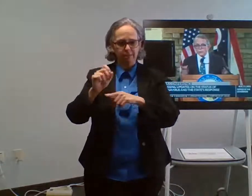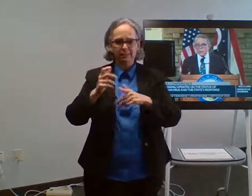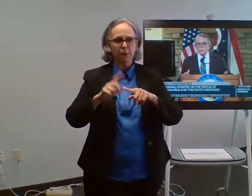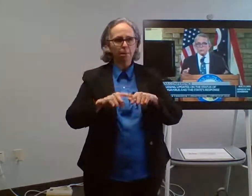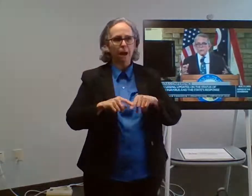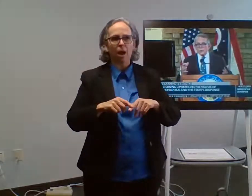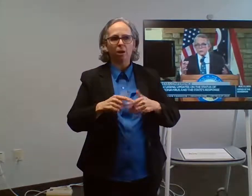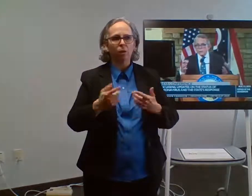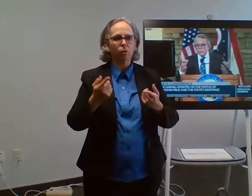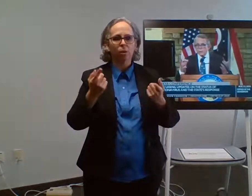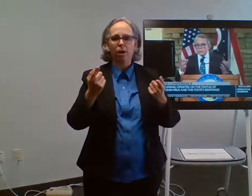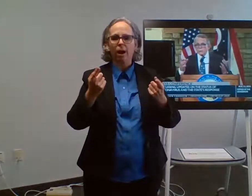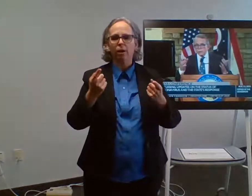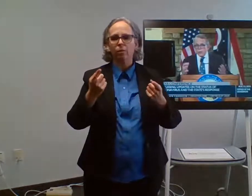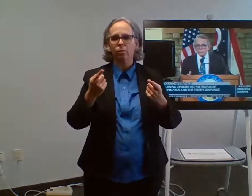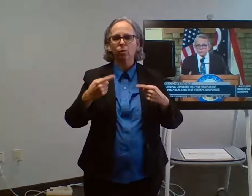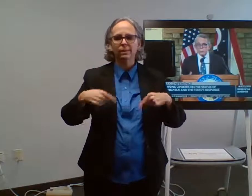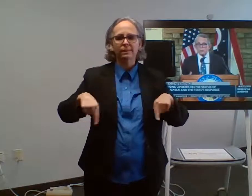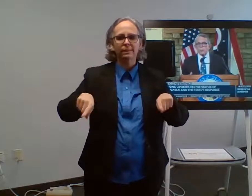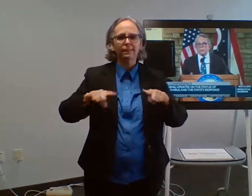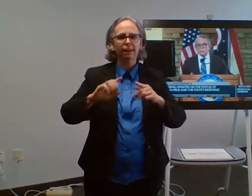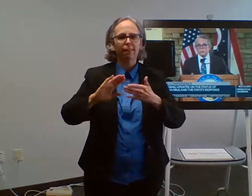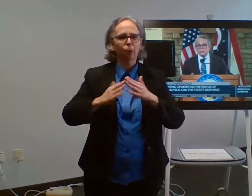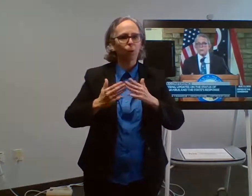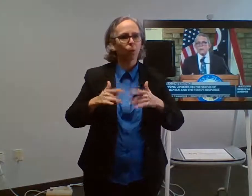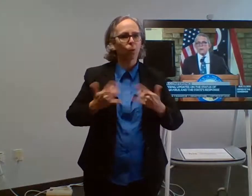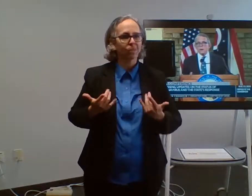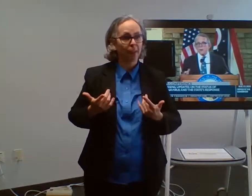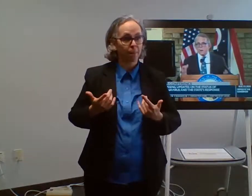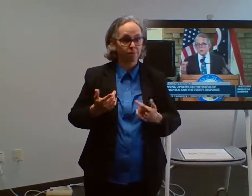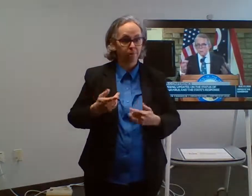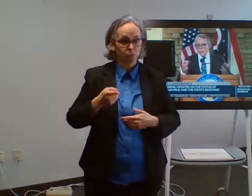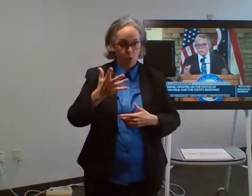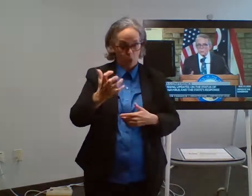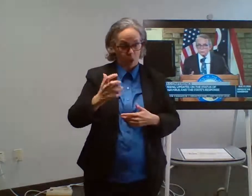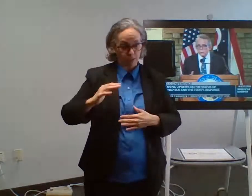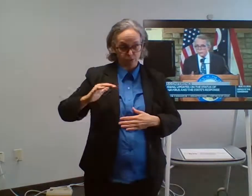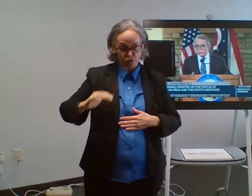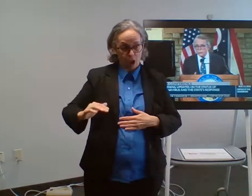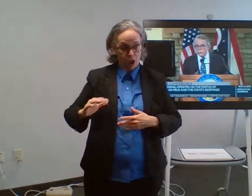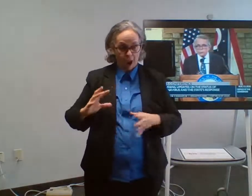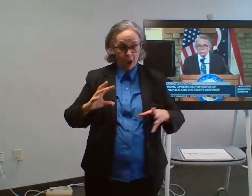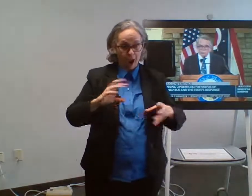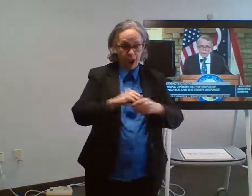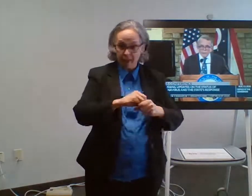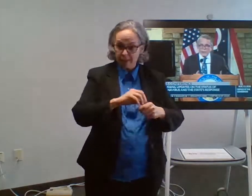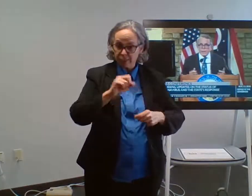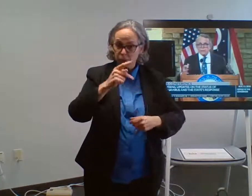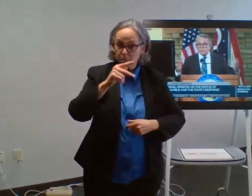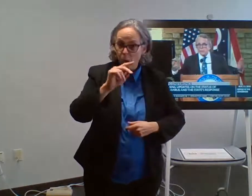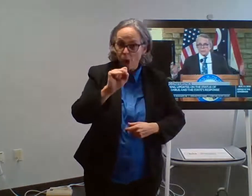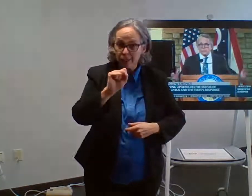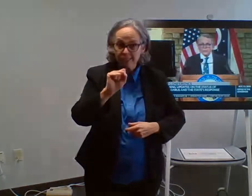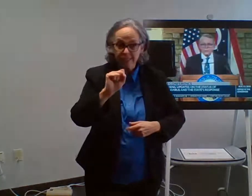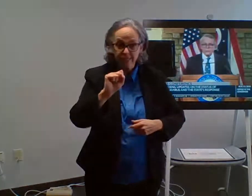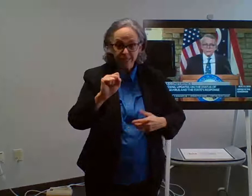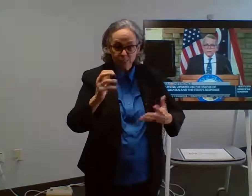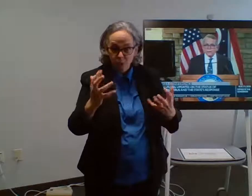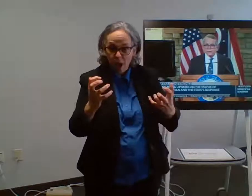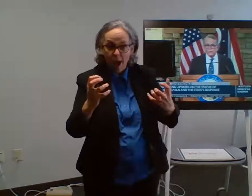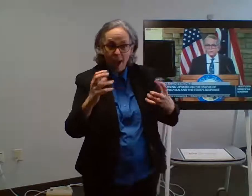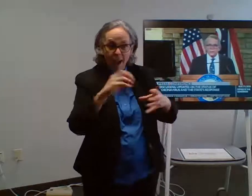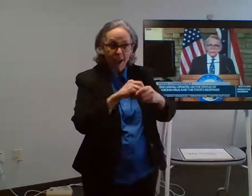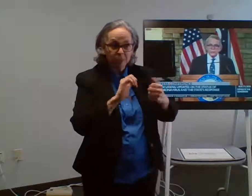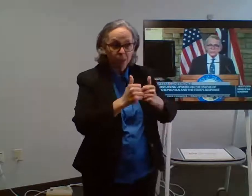want your son, if you want your daughter to play sports, if you want them to have any other